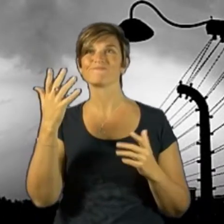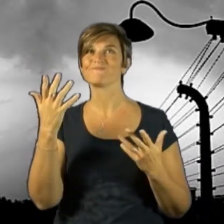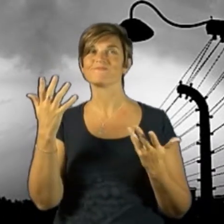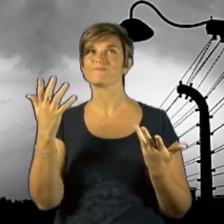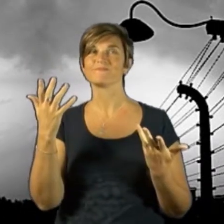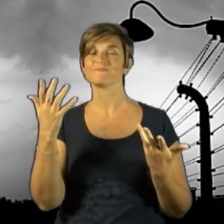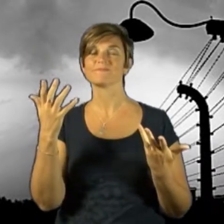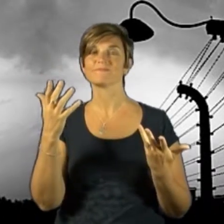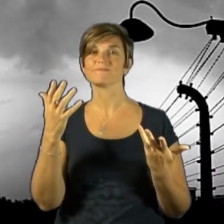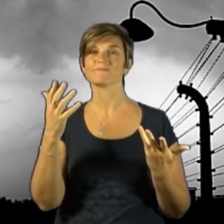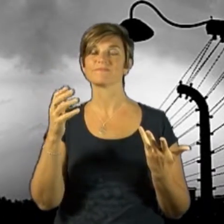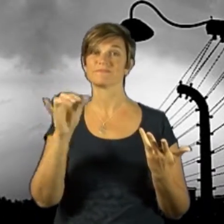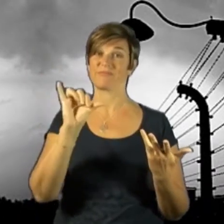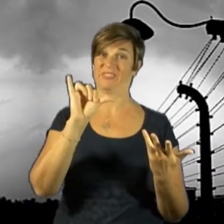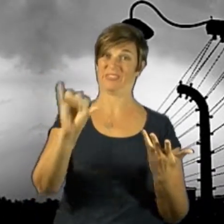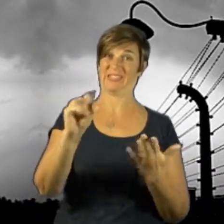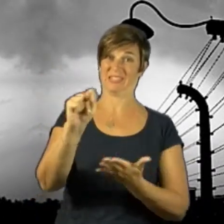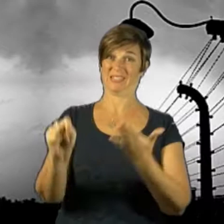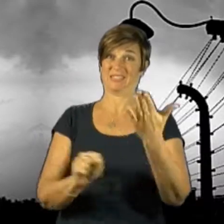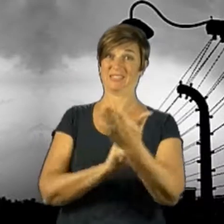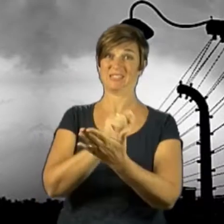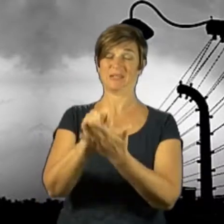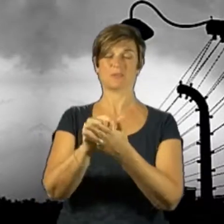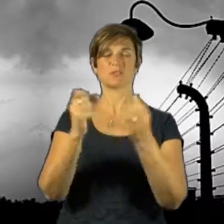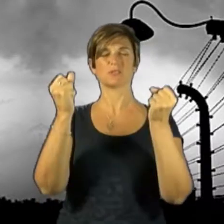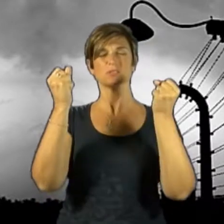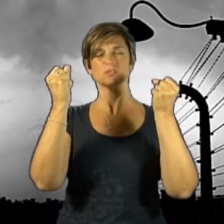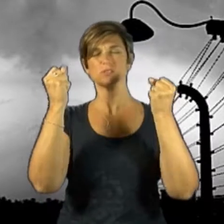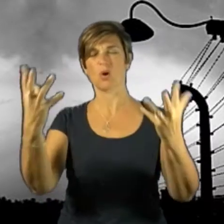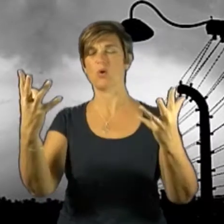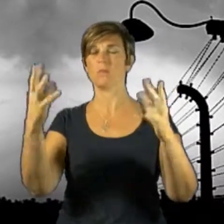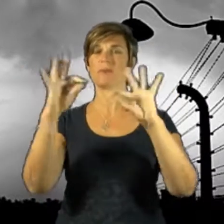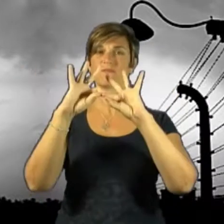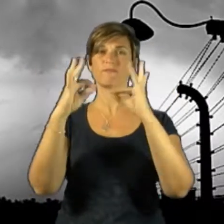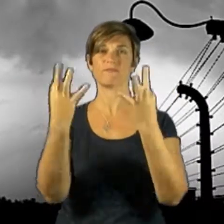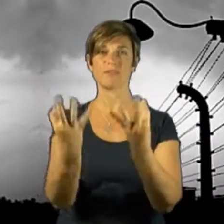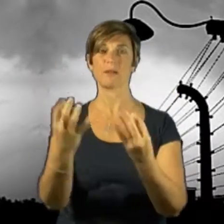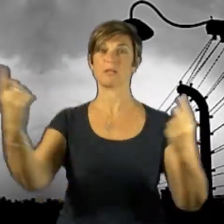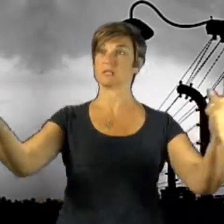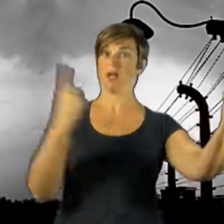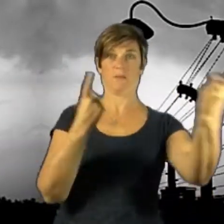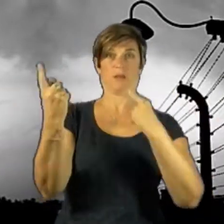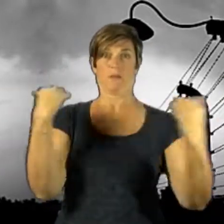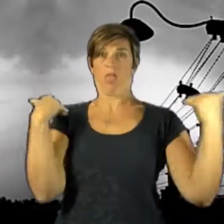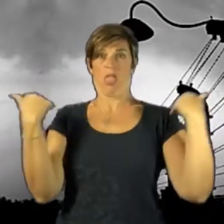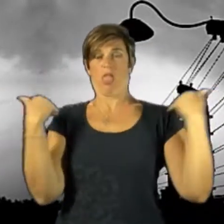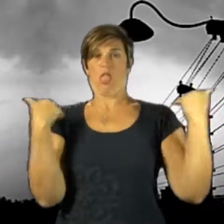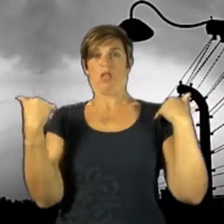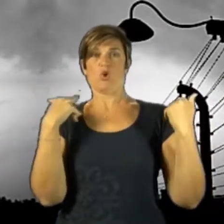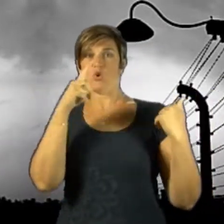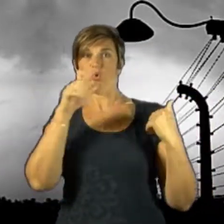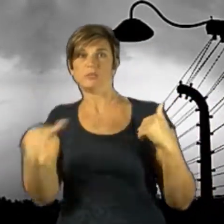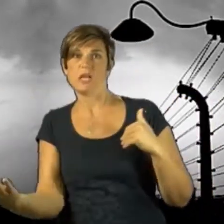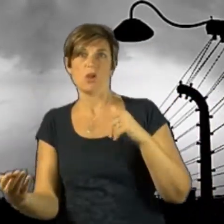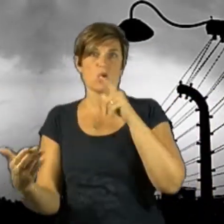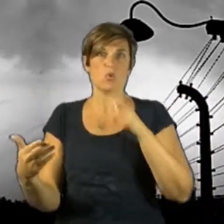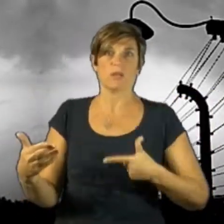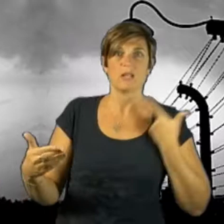In the beginning, I had to deal so much with family members whom I had to tell that their sons and daughters and husbands would not be coming